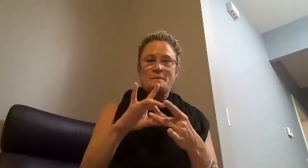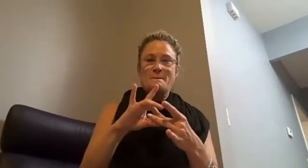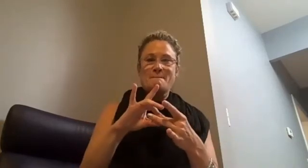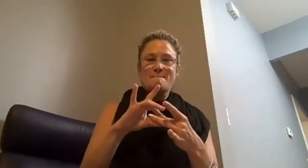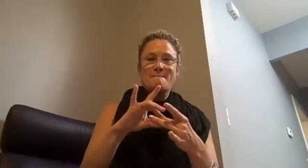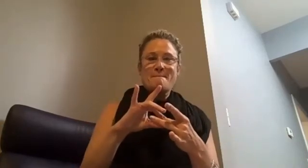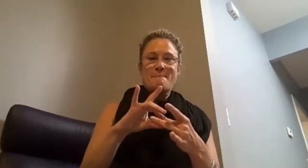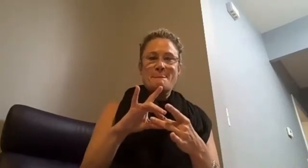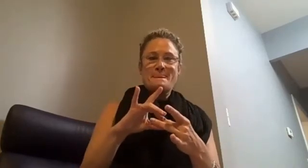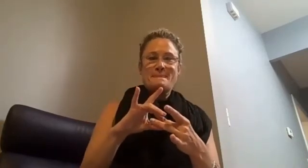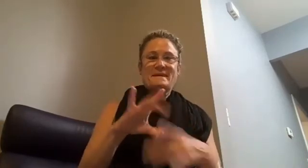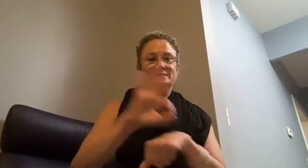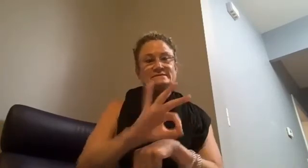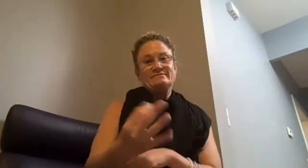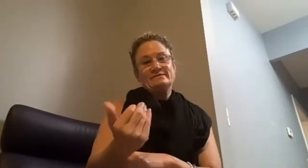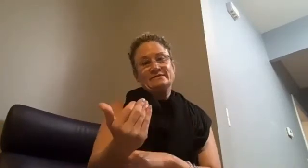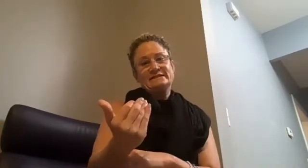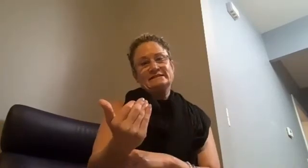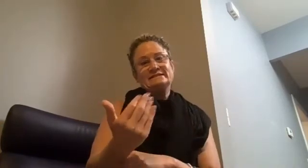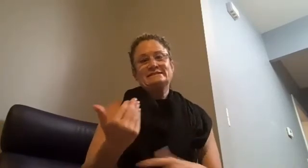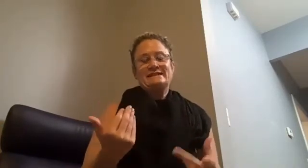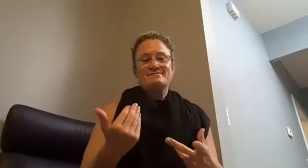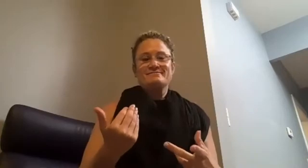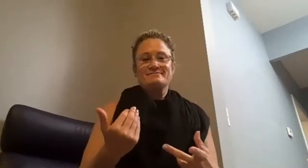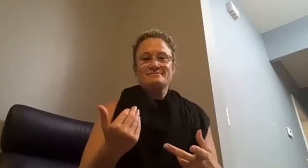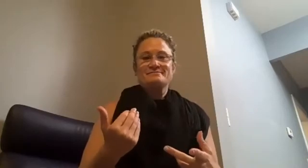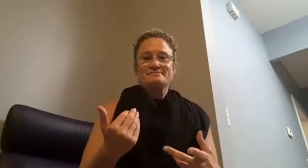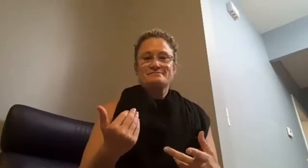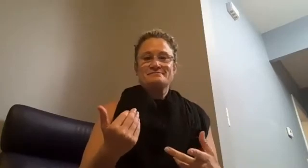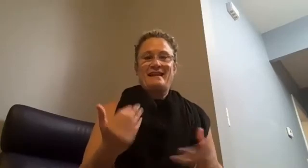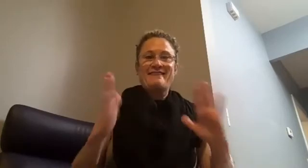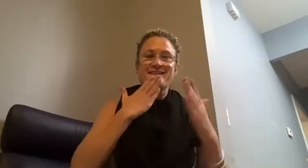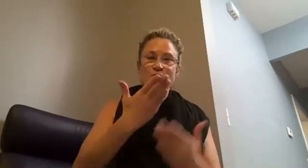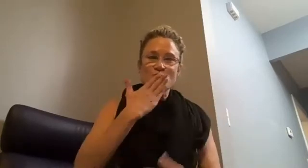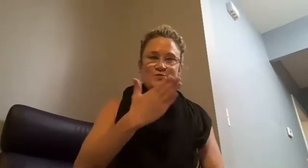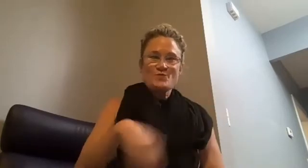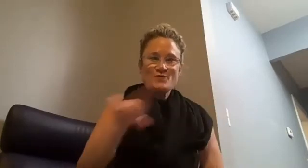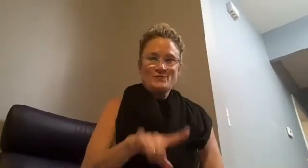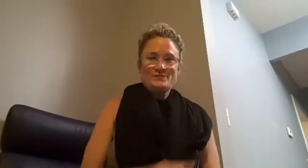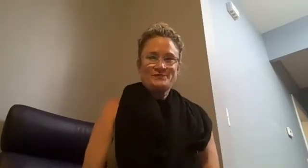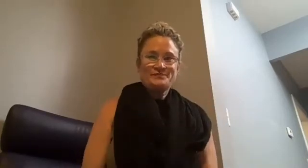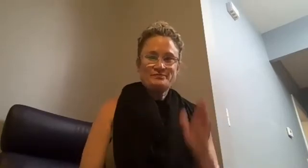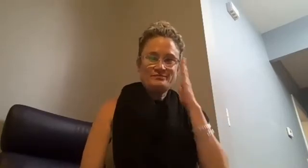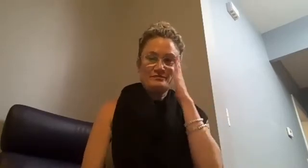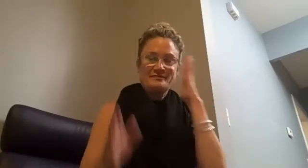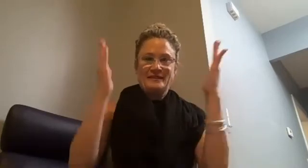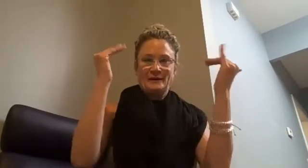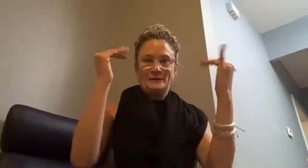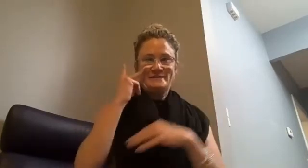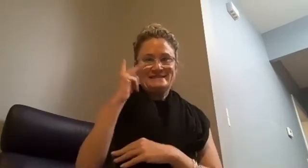It's 9:15, so I think I'll end there. And I just want to say thanks again, everybody. I hope to see some of you in person at some point in